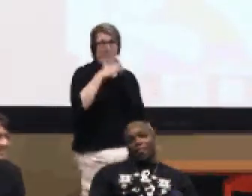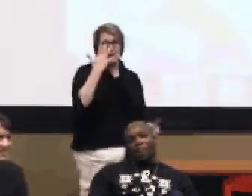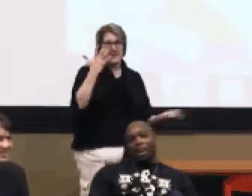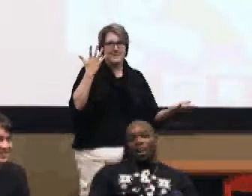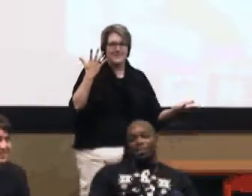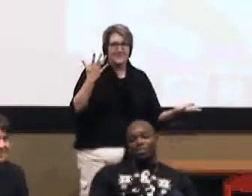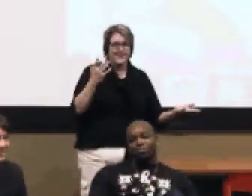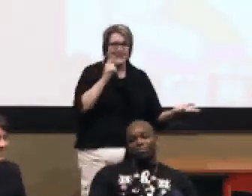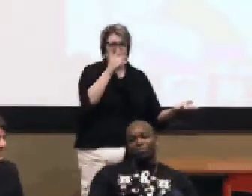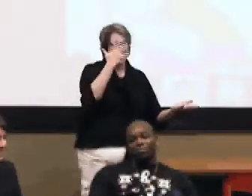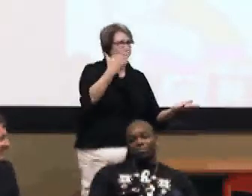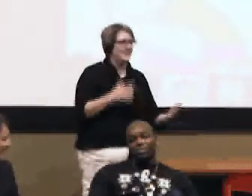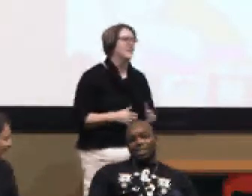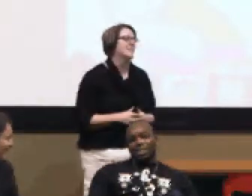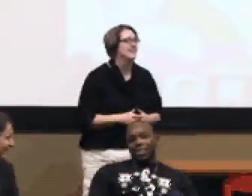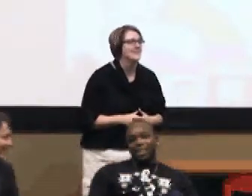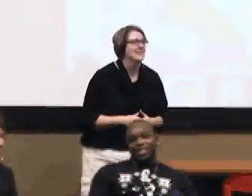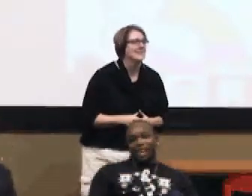By